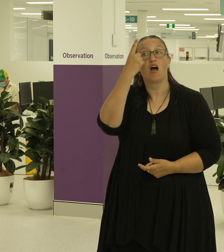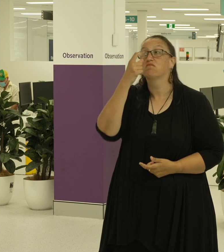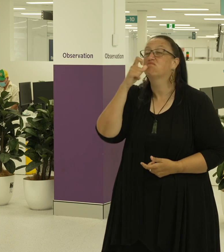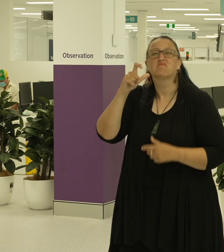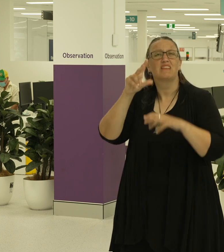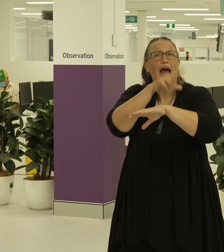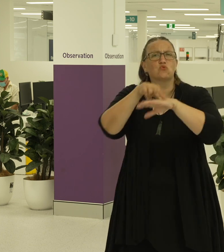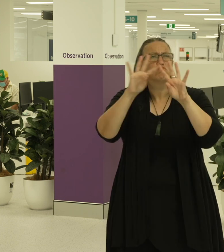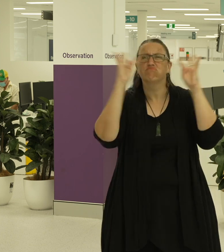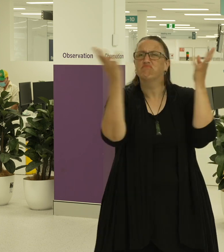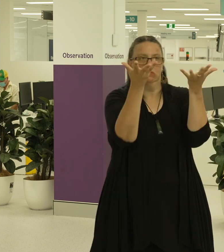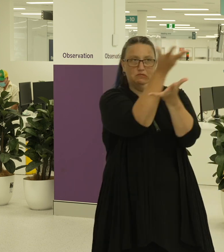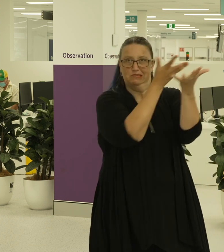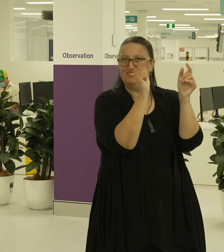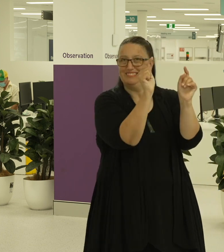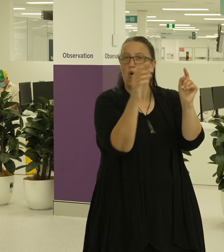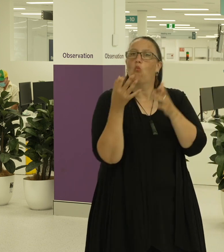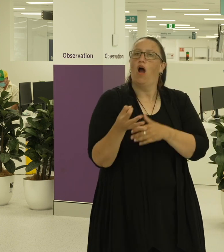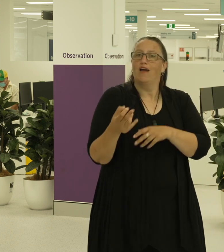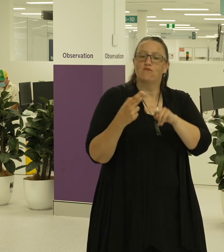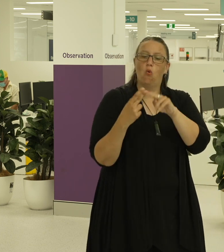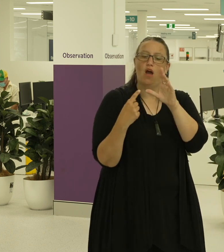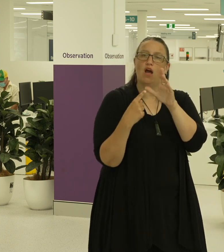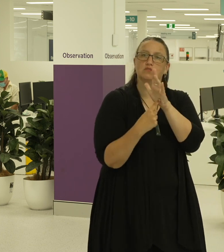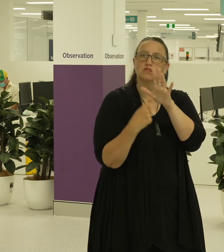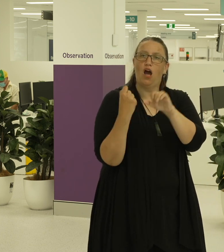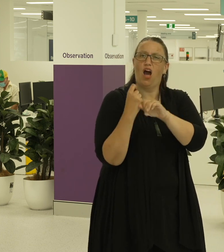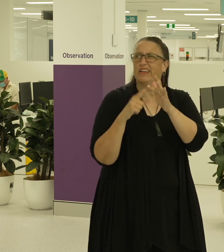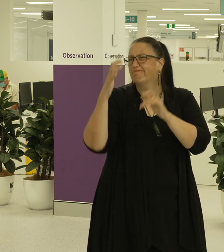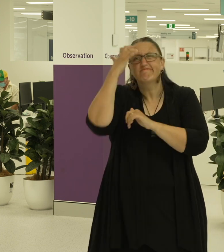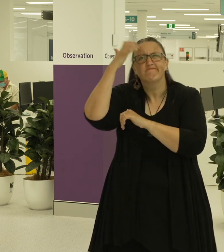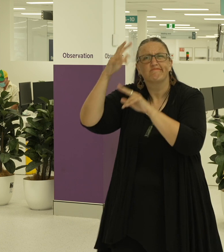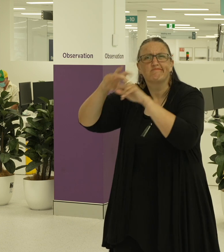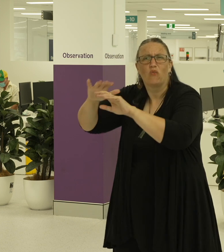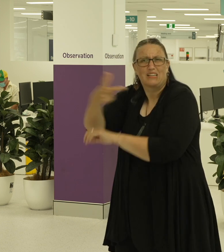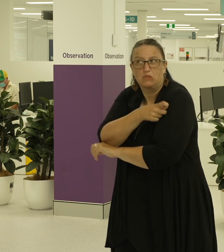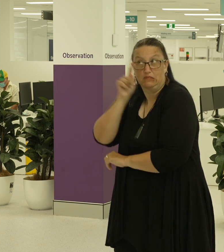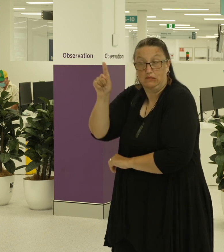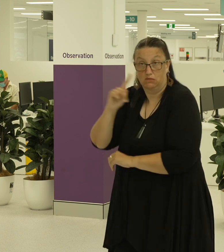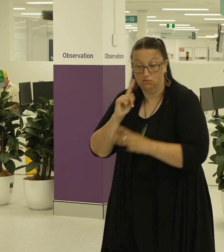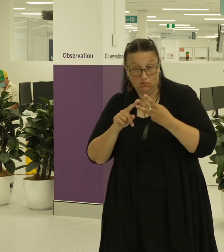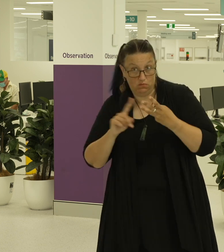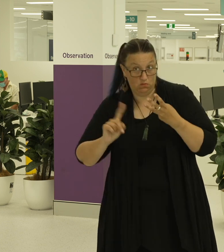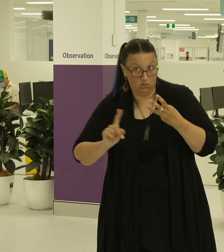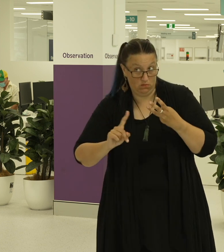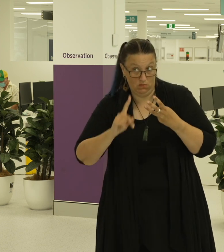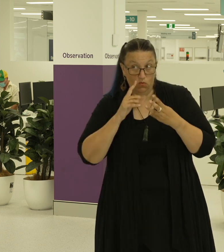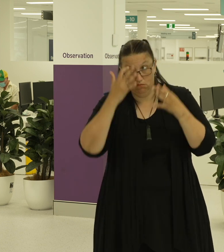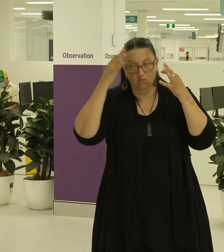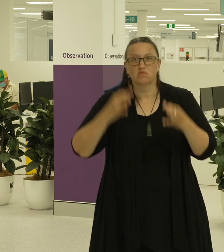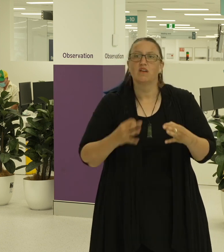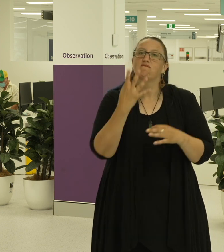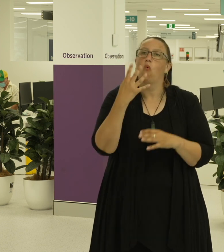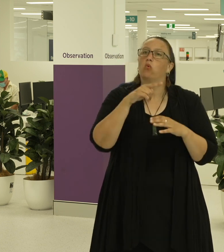on a target advice on the status of that third dose. Once that happens, then it will take us about 4 to